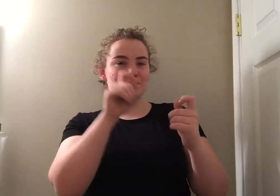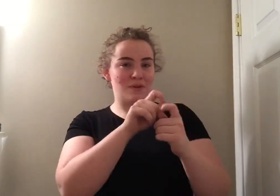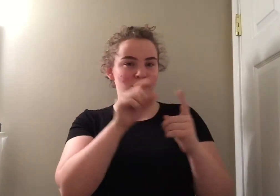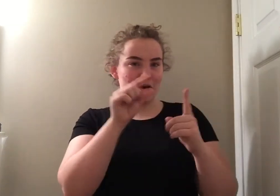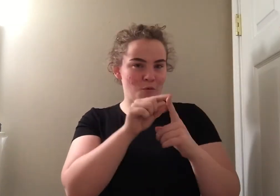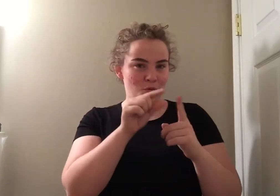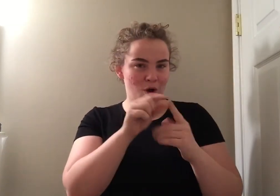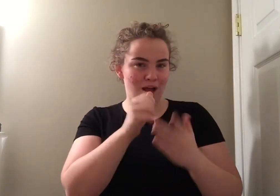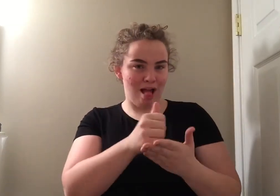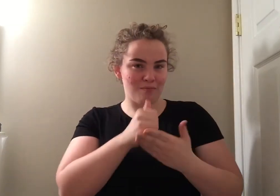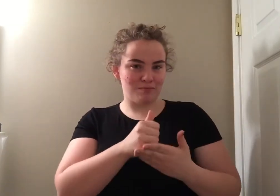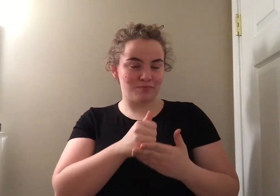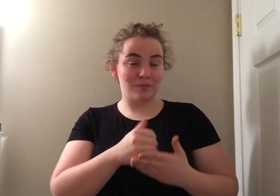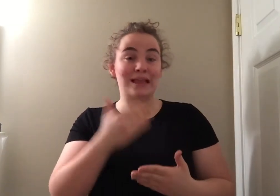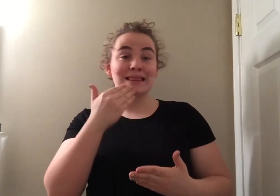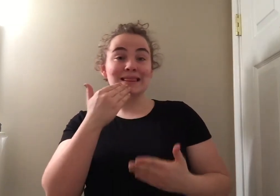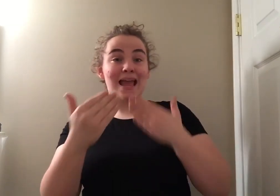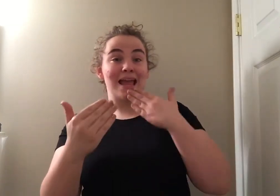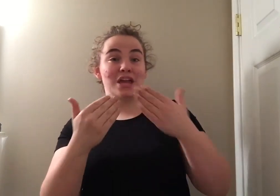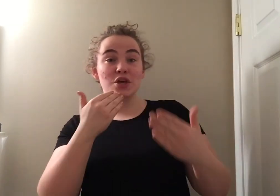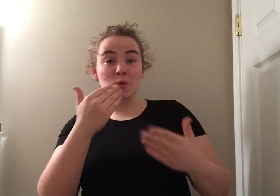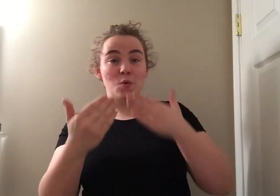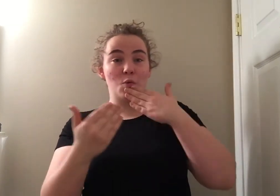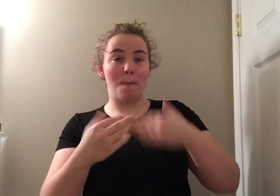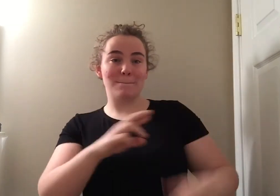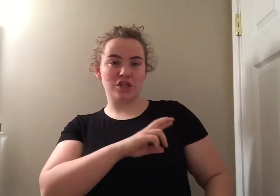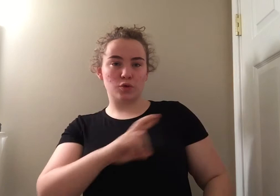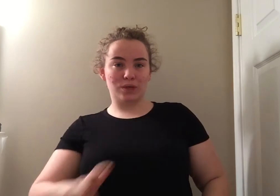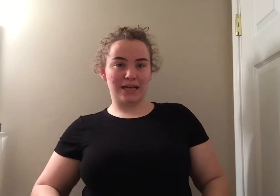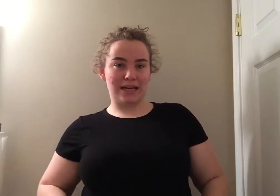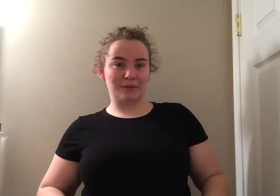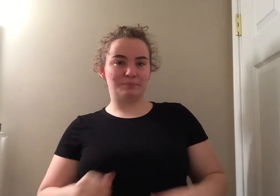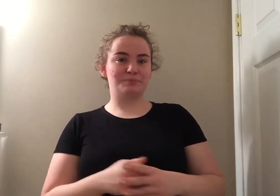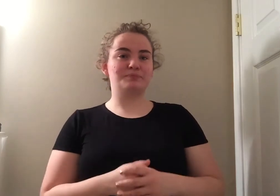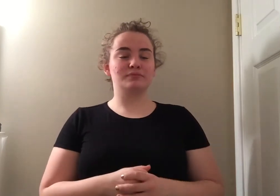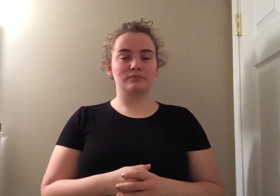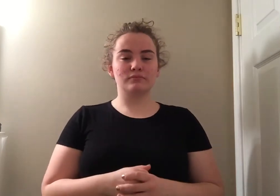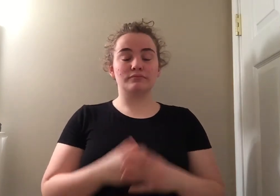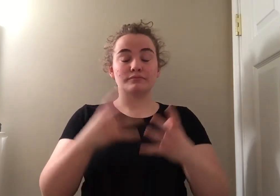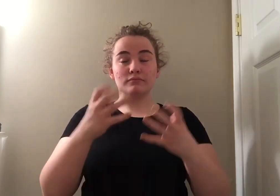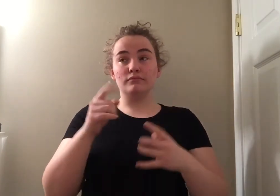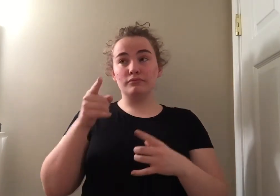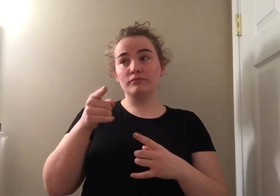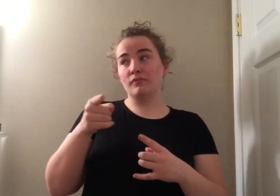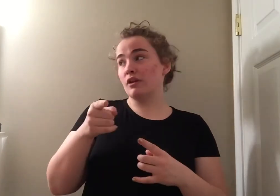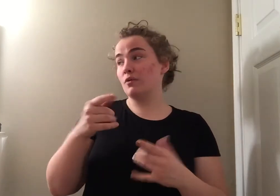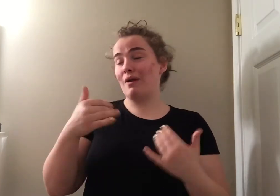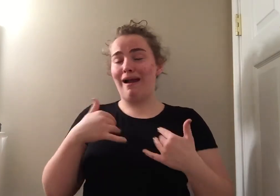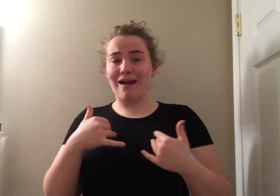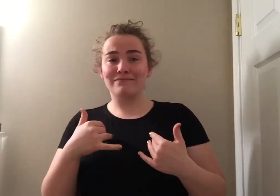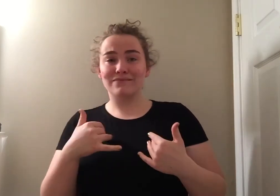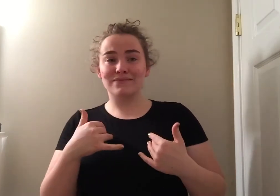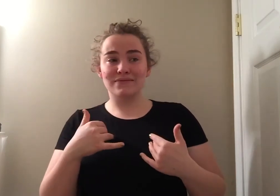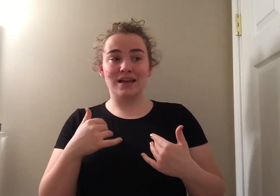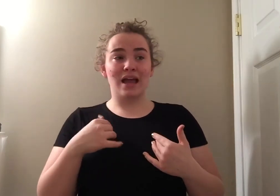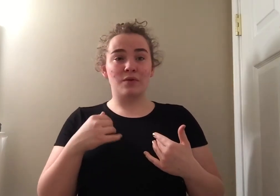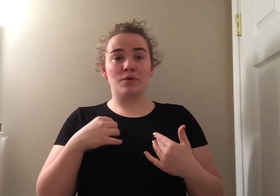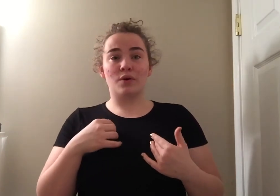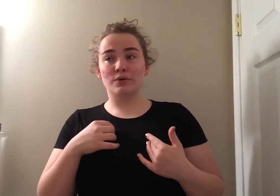Reed. I gave you your own because I want you to have this, and we'll be referring to this throughout the year when we want to talk more